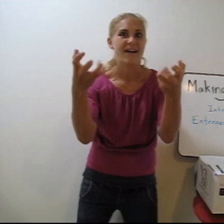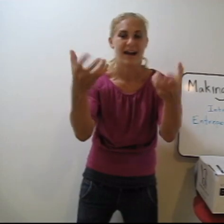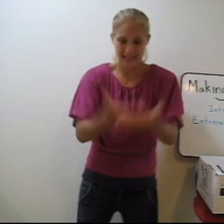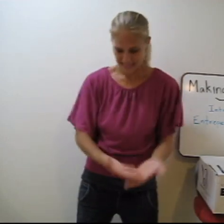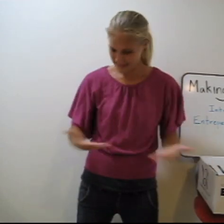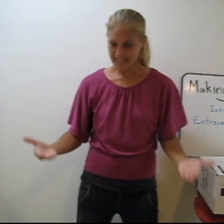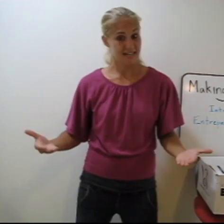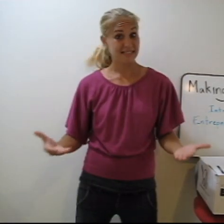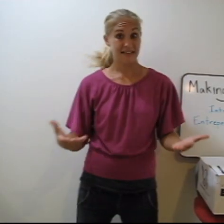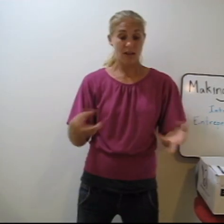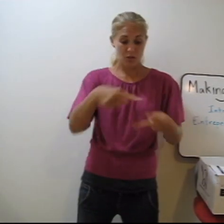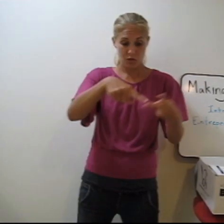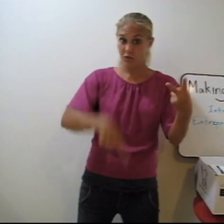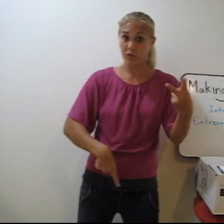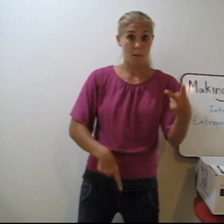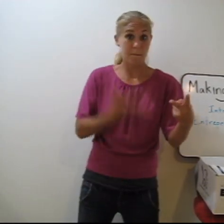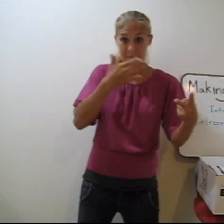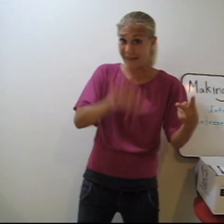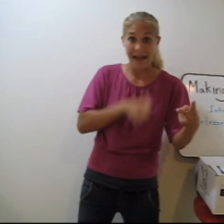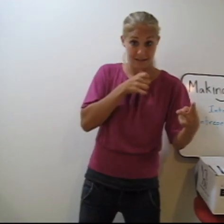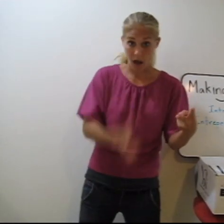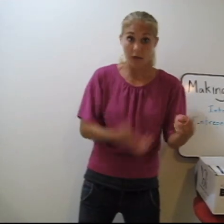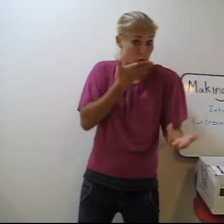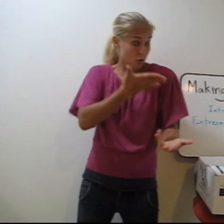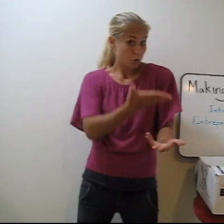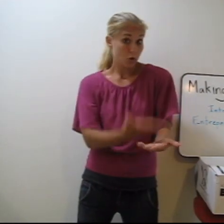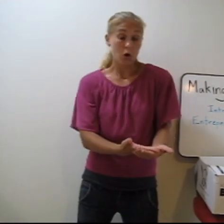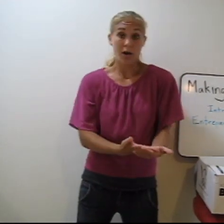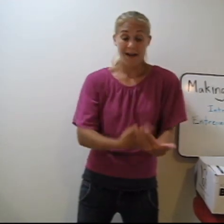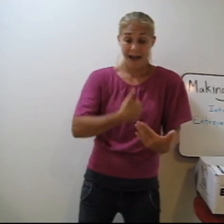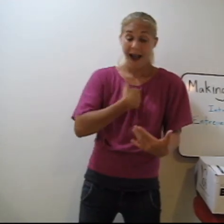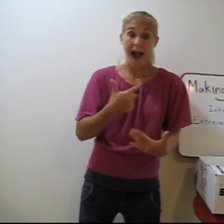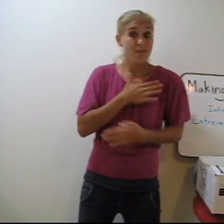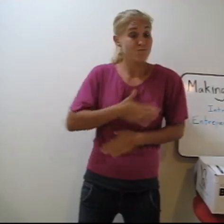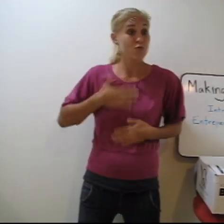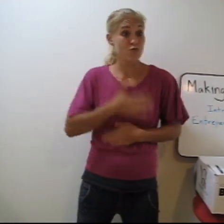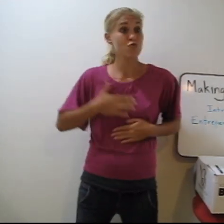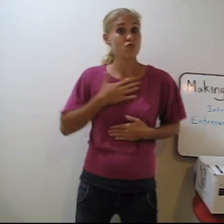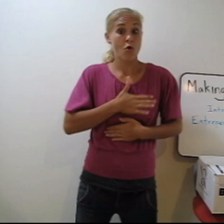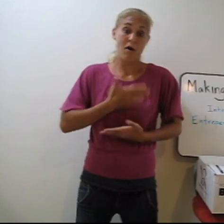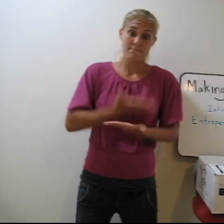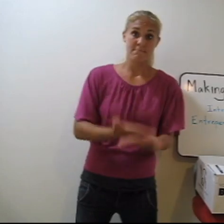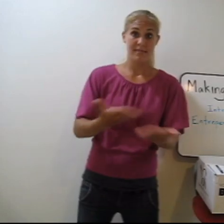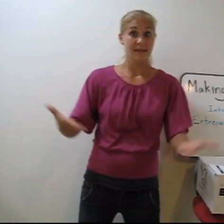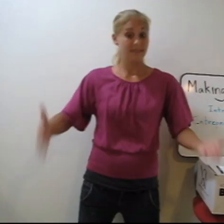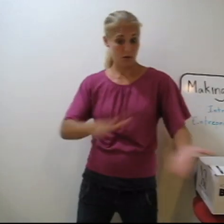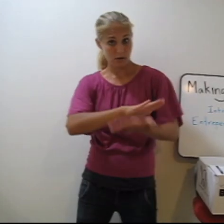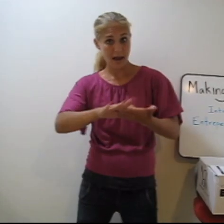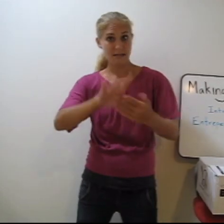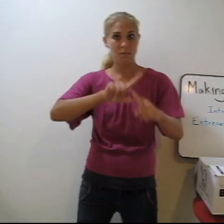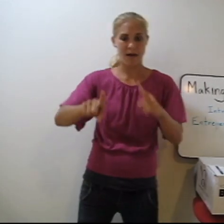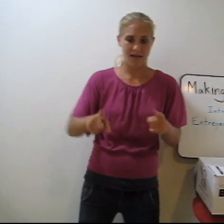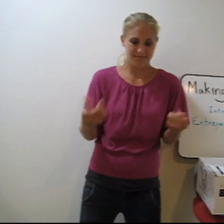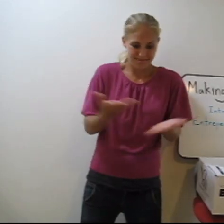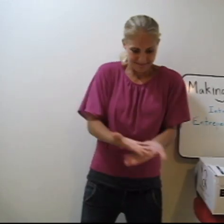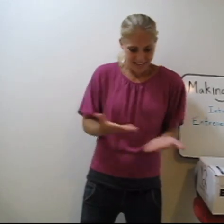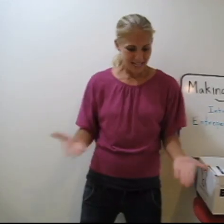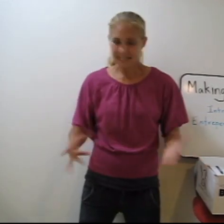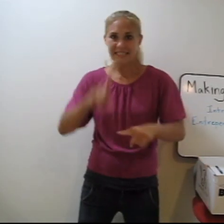that those motivations are bad. In fact, they're great. I'm a connoisseur of nice things too. But material stuff can't really recruit your heart, soul,